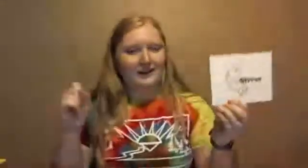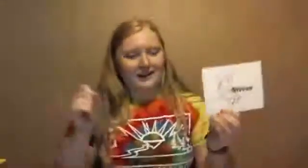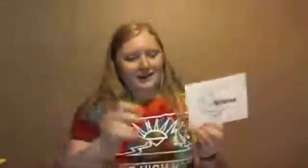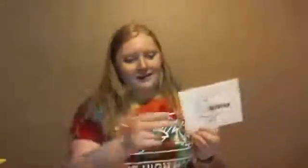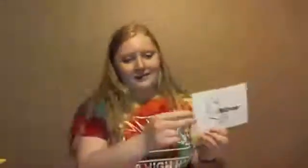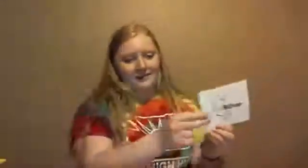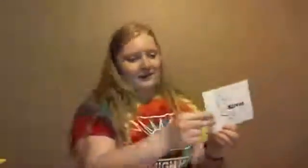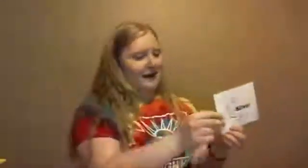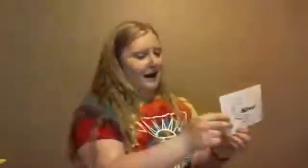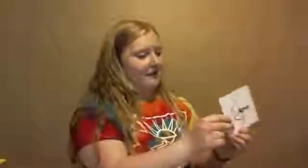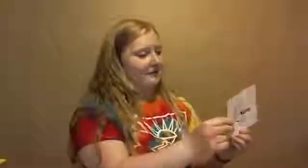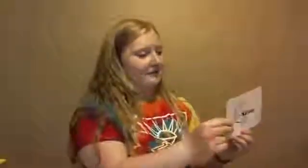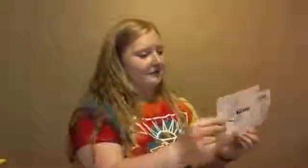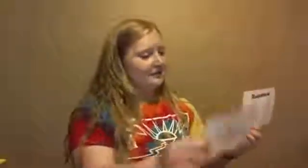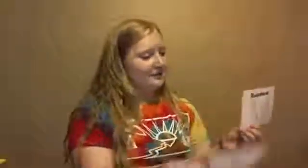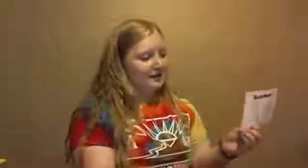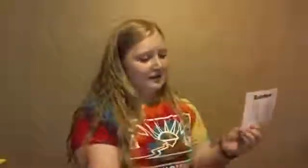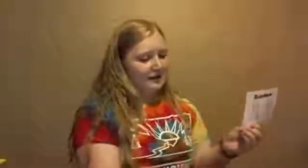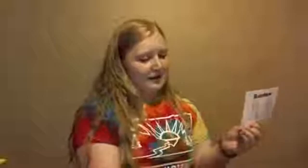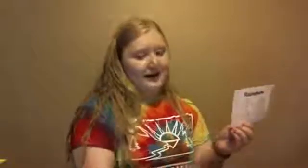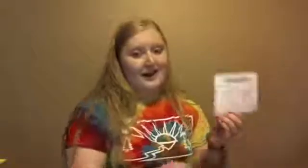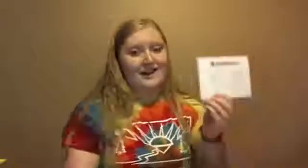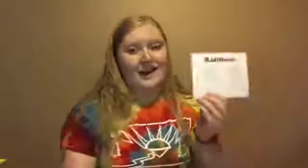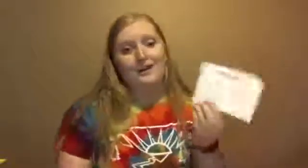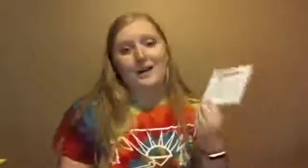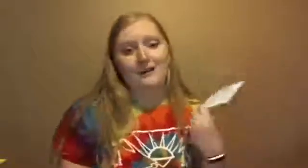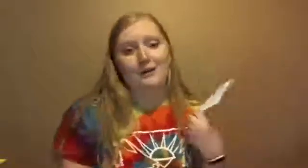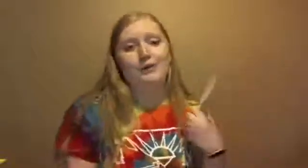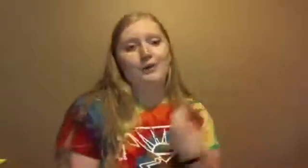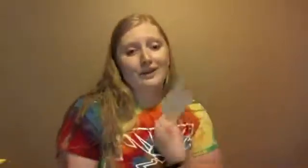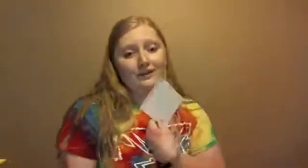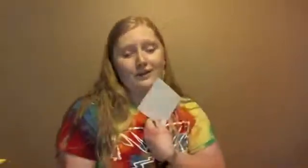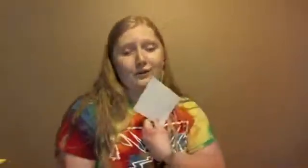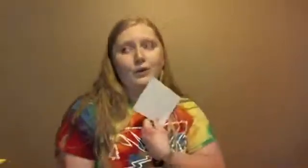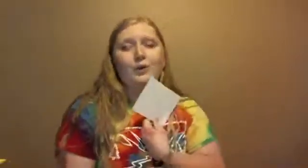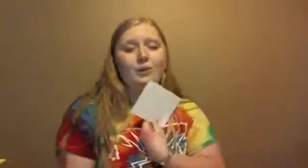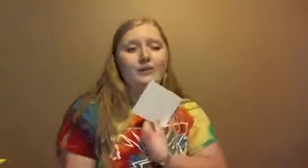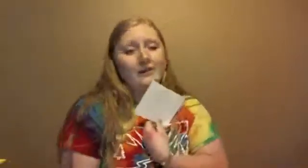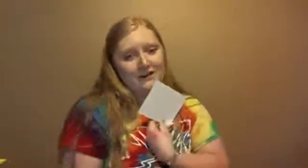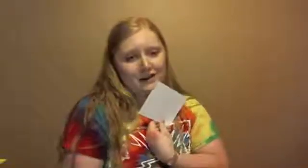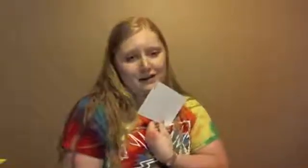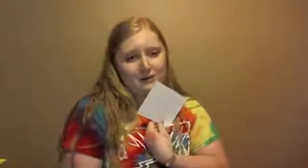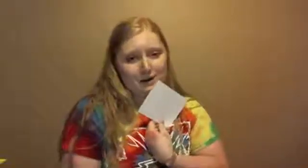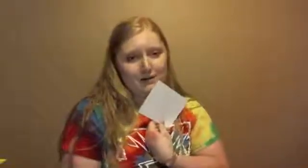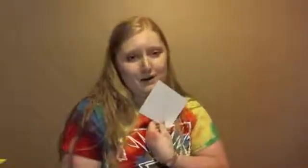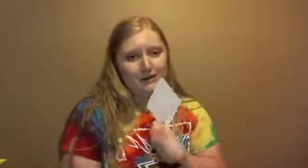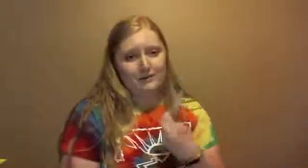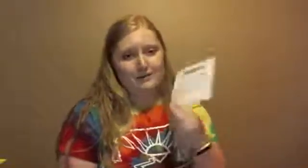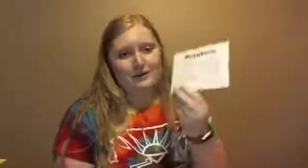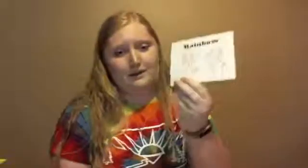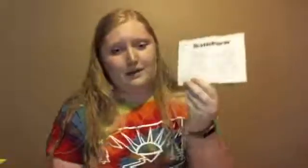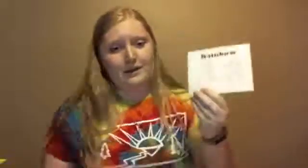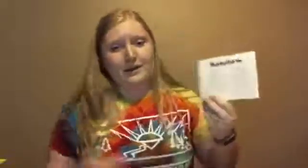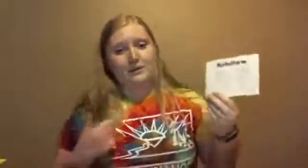Good. Okay. And now we have a really fun one. Whose favorite color is rainbow? What